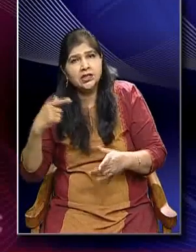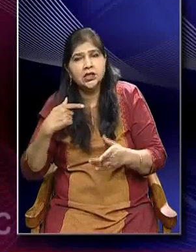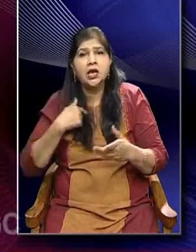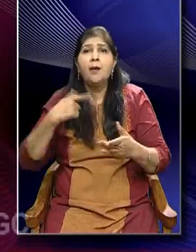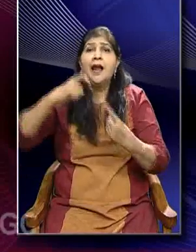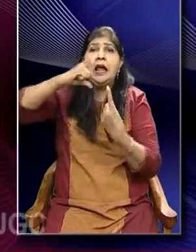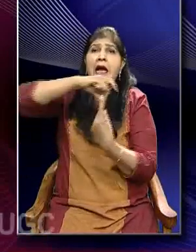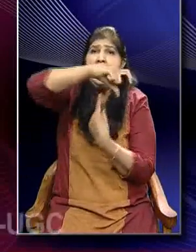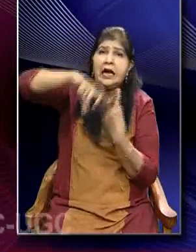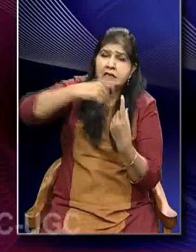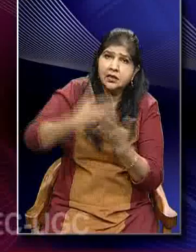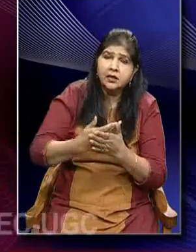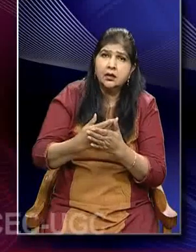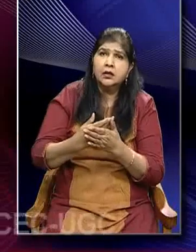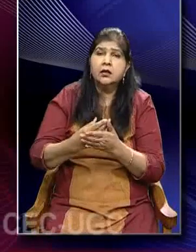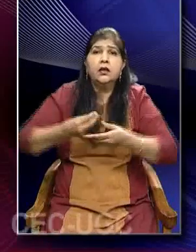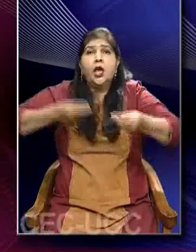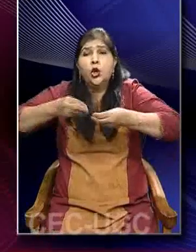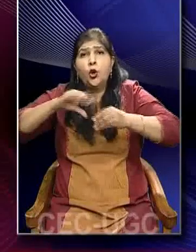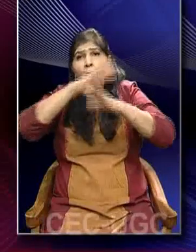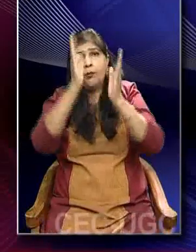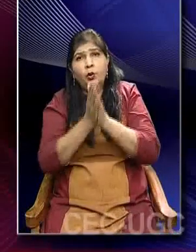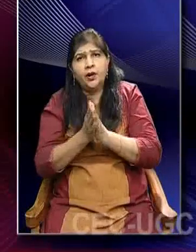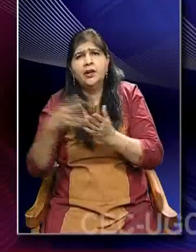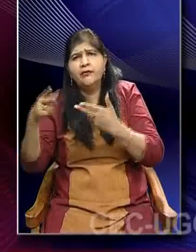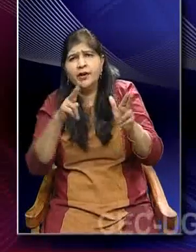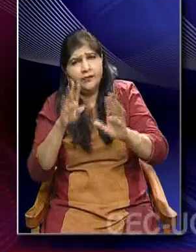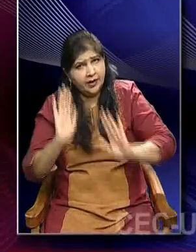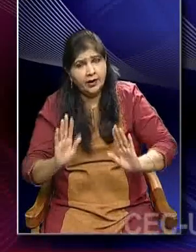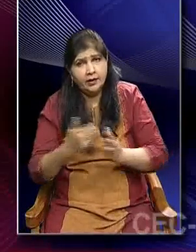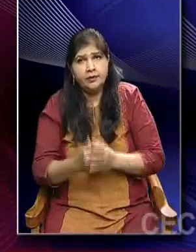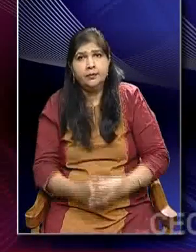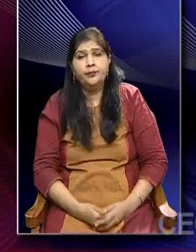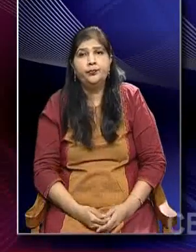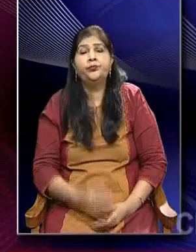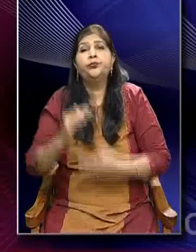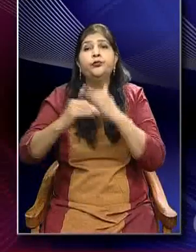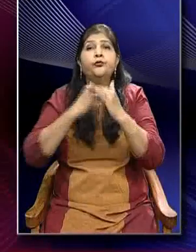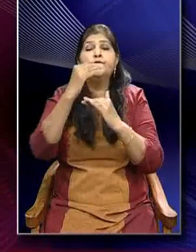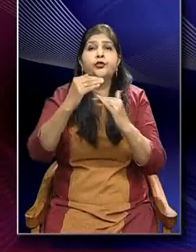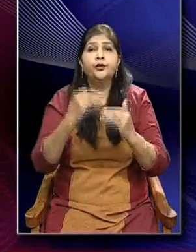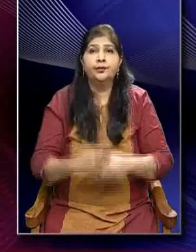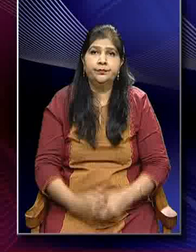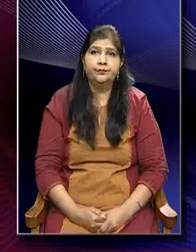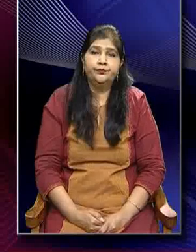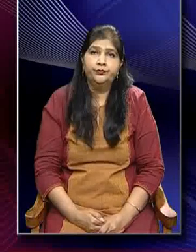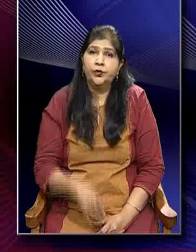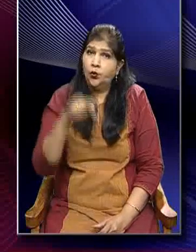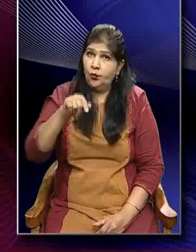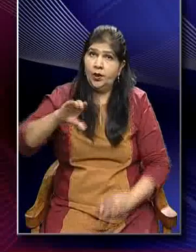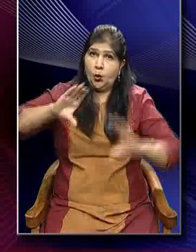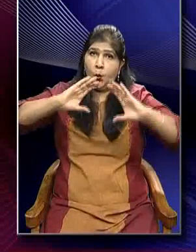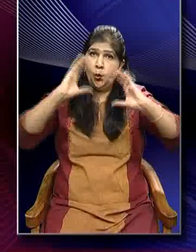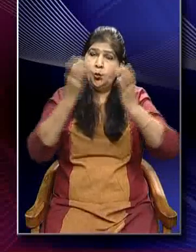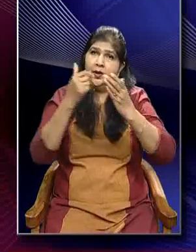culture, economic models, etc. Further, with